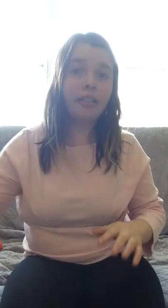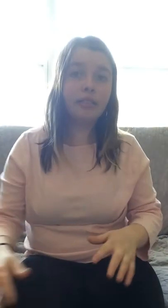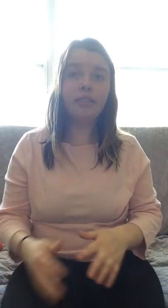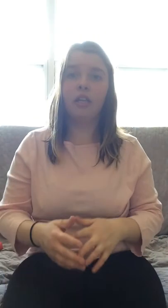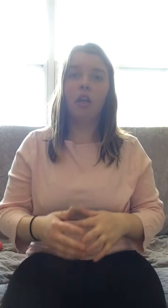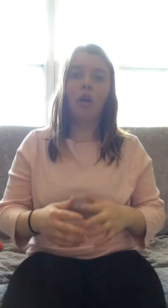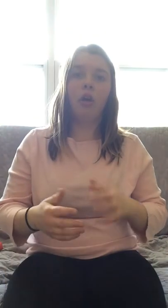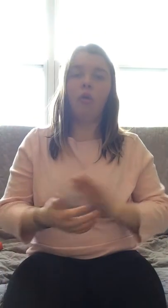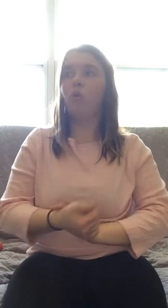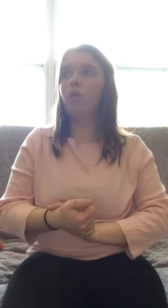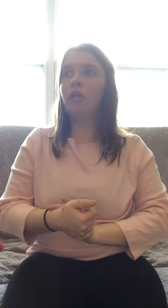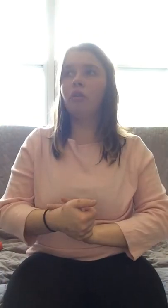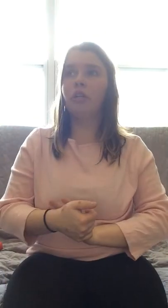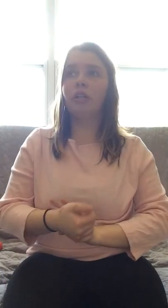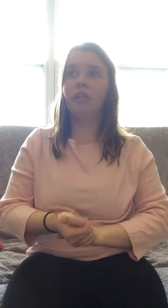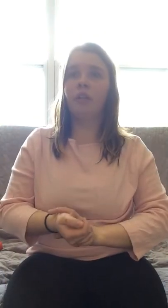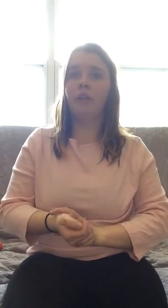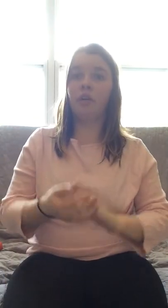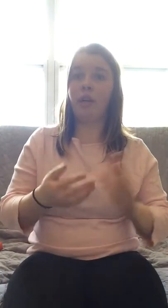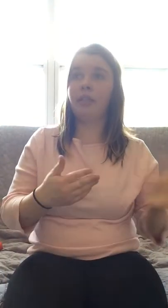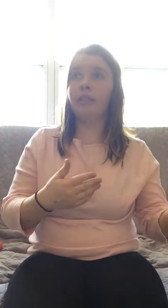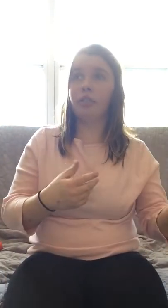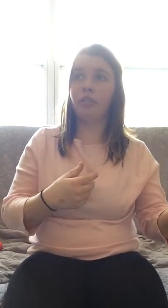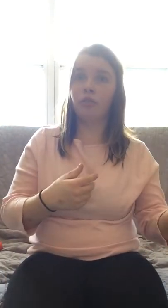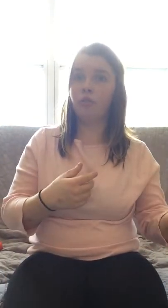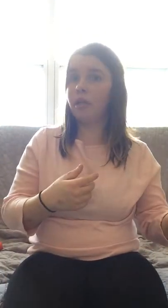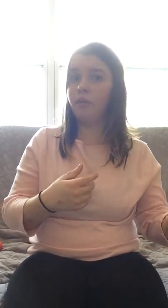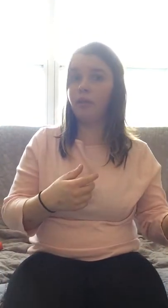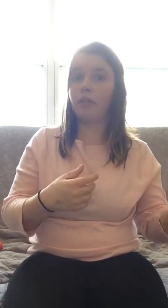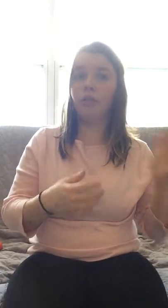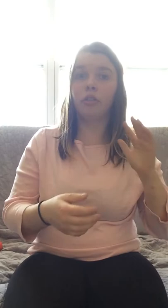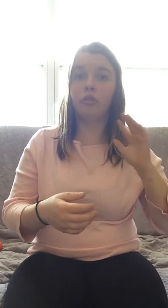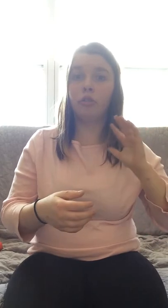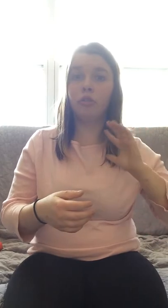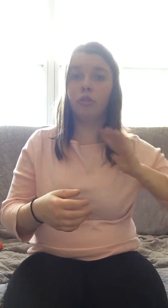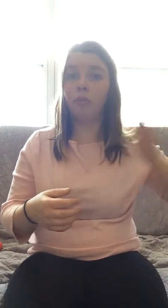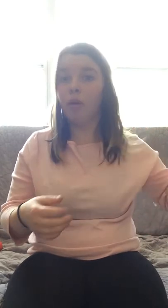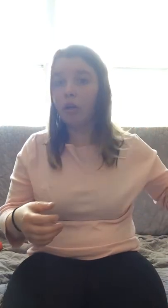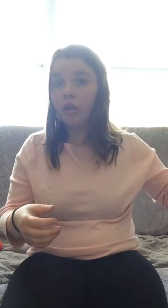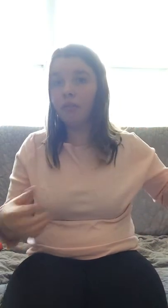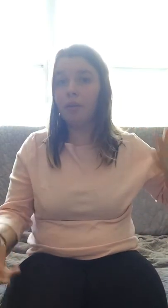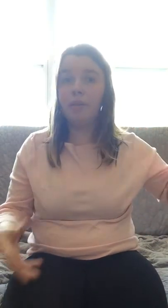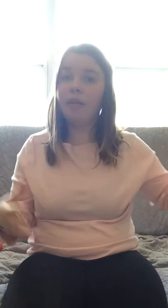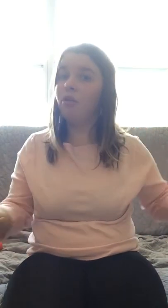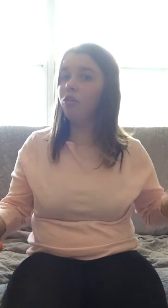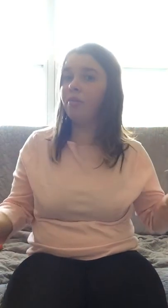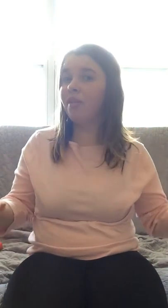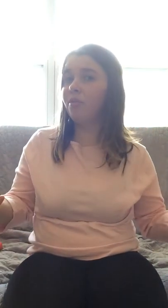friends, or you could, if you're at least 21, you can go to a bar and maybe meet new people.